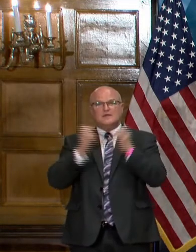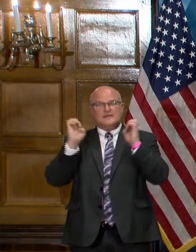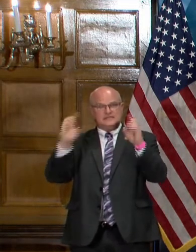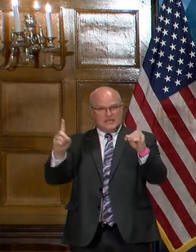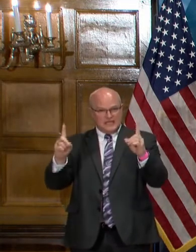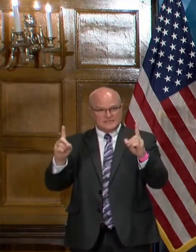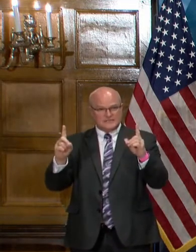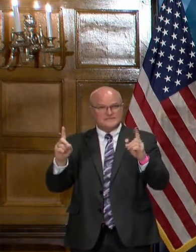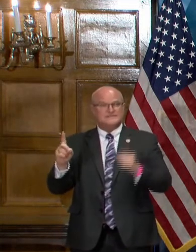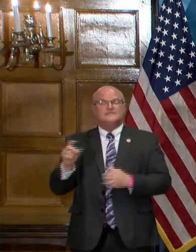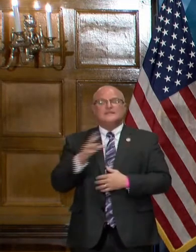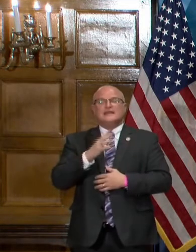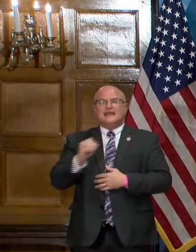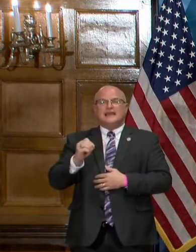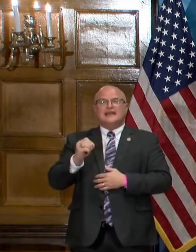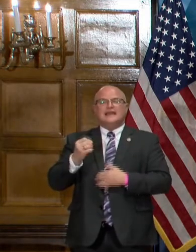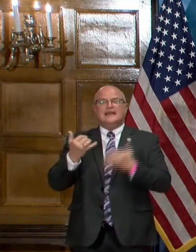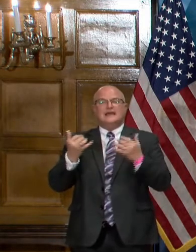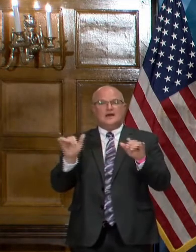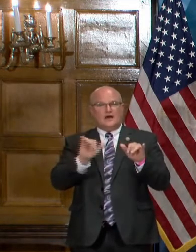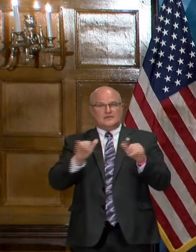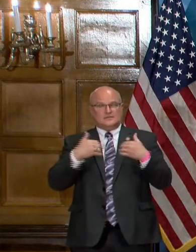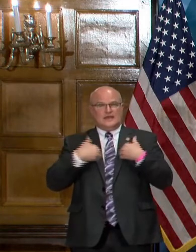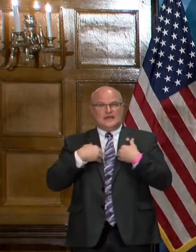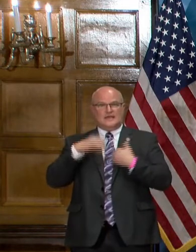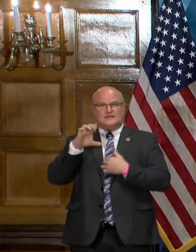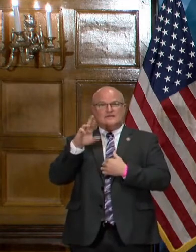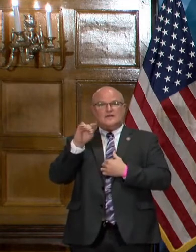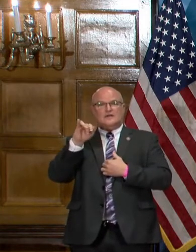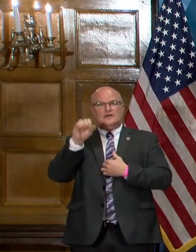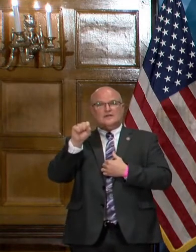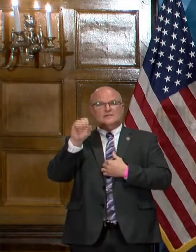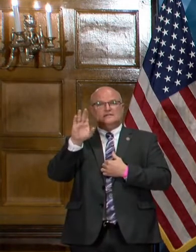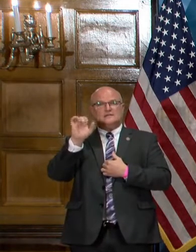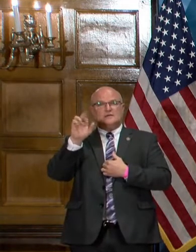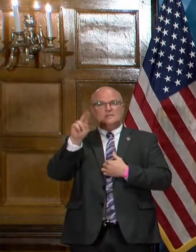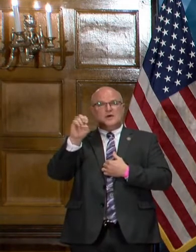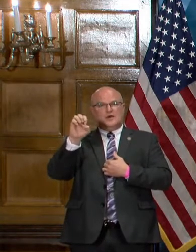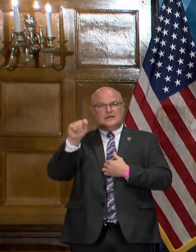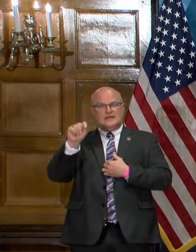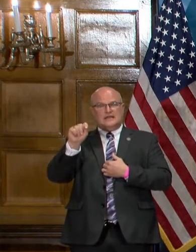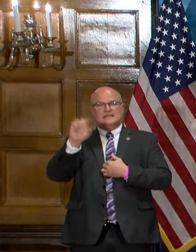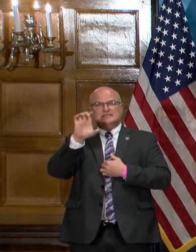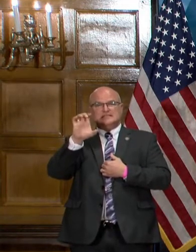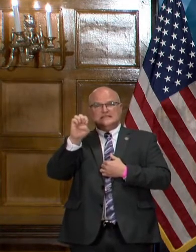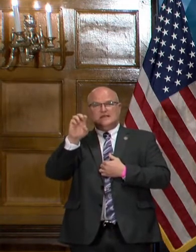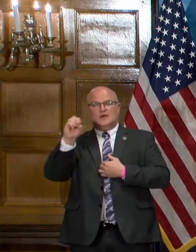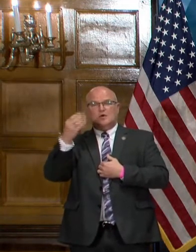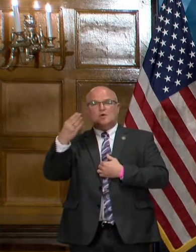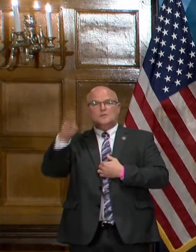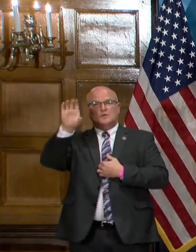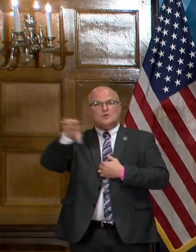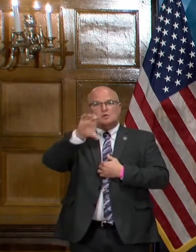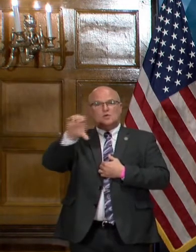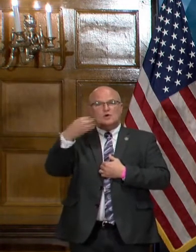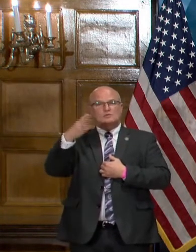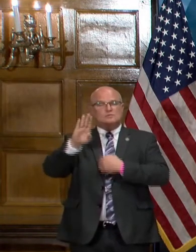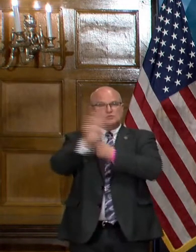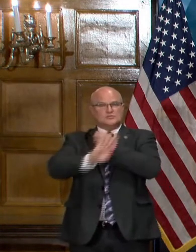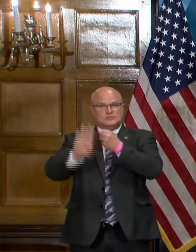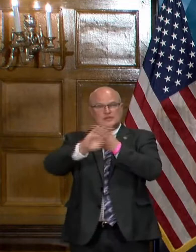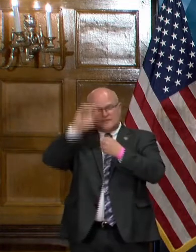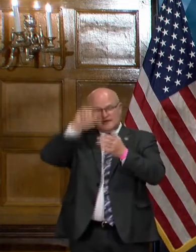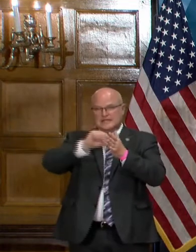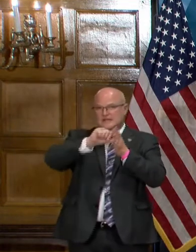Education. I'm pleased to be joined by Curtis Barnett, CEO of Blue Cross Blue Shield, for an emphasis